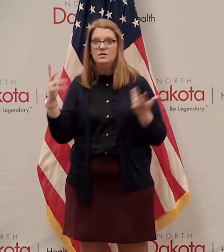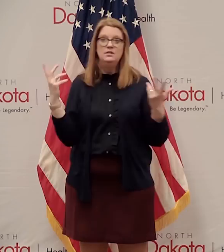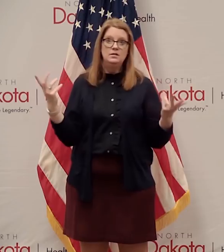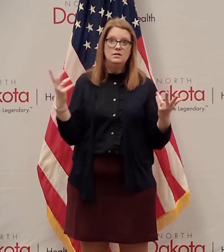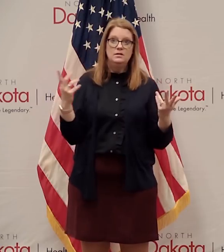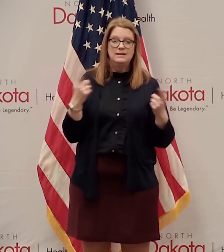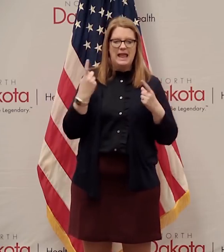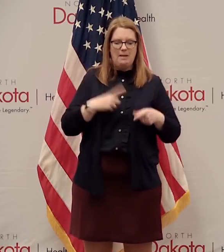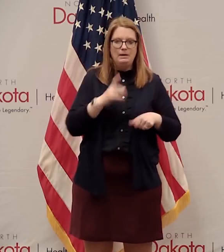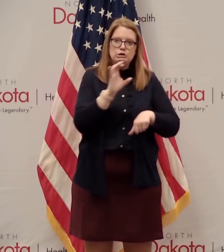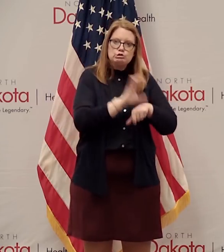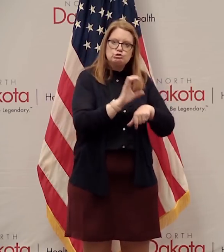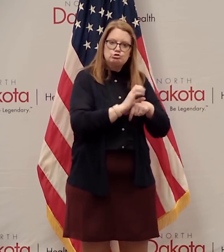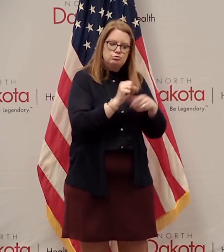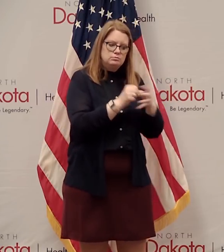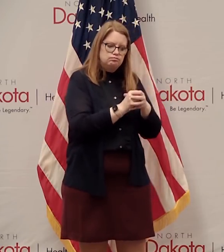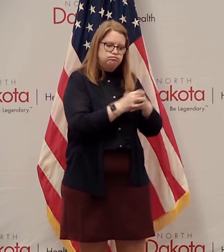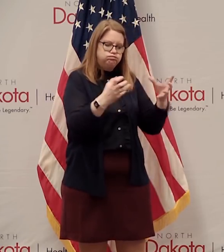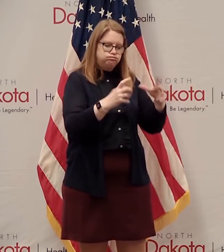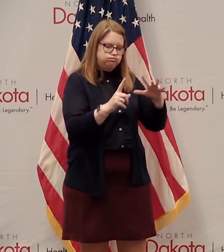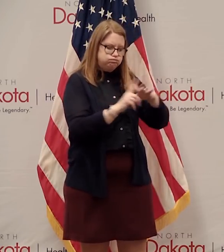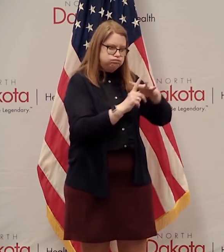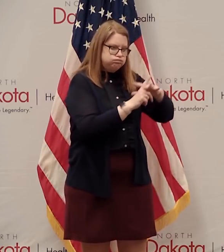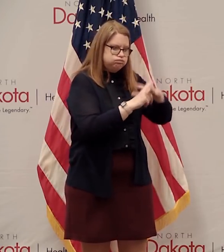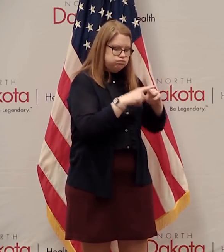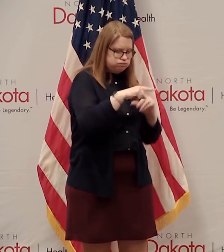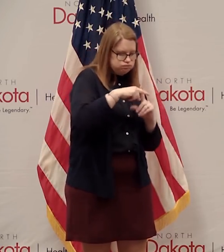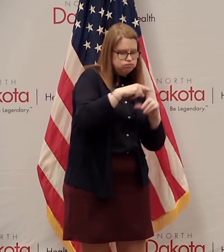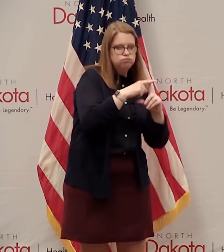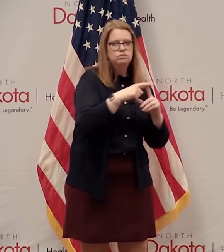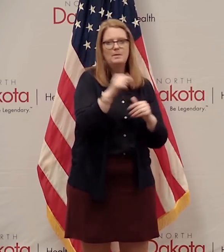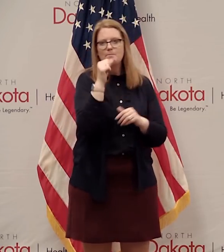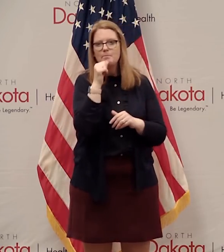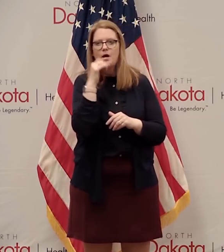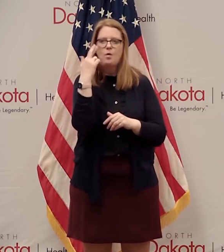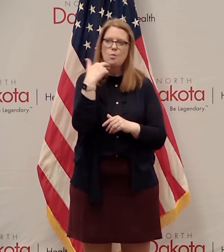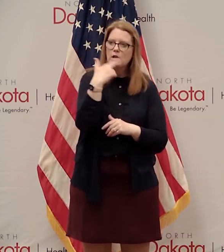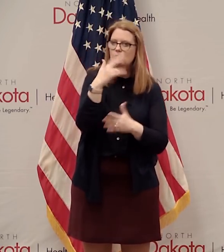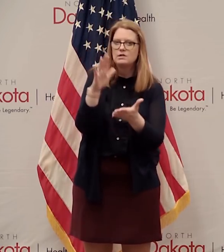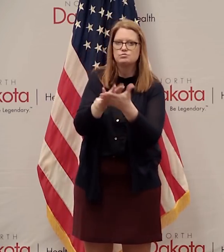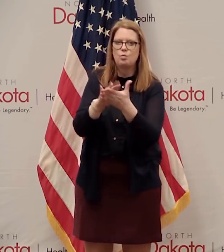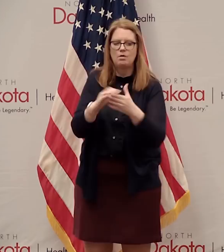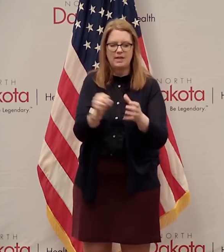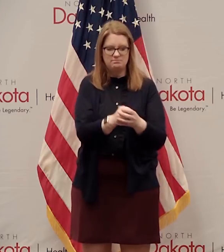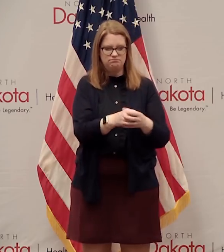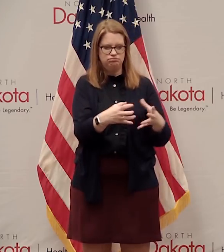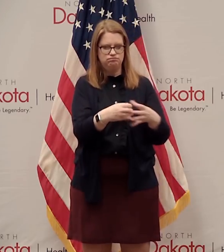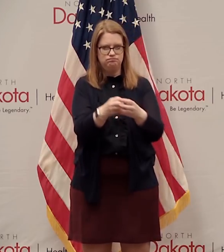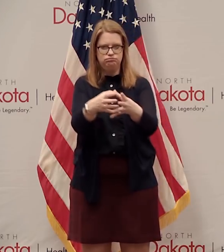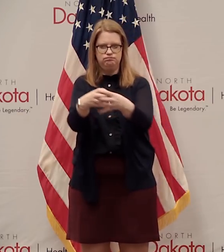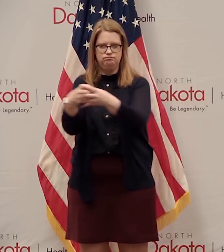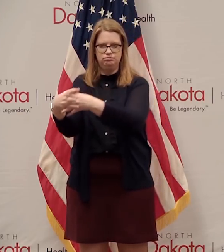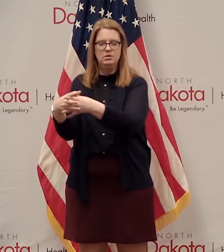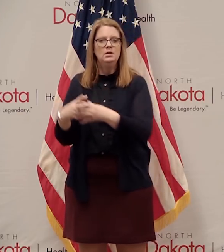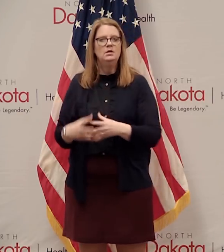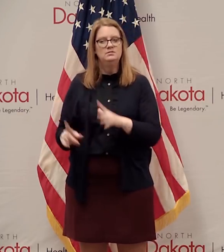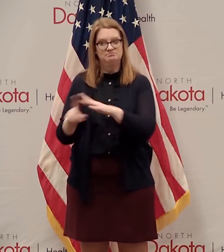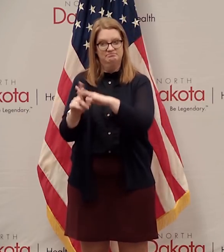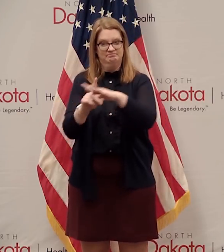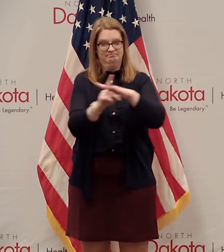in a church, in a bar, in a school, in a restaurant, there's going to be closures, there's going to